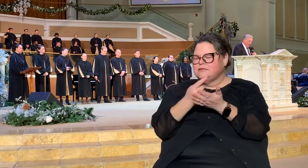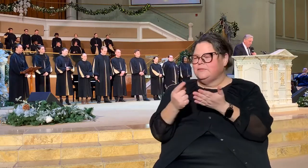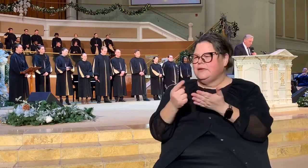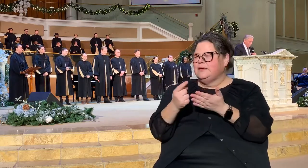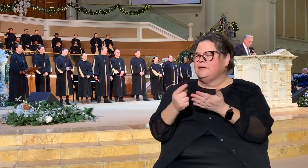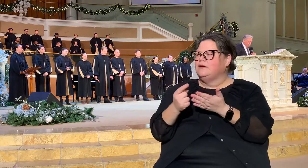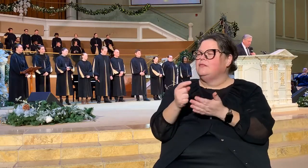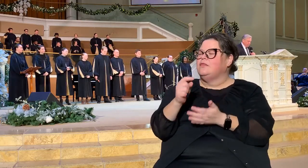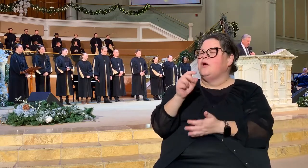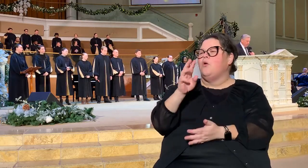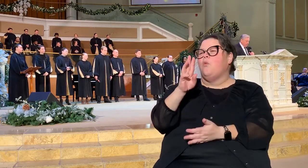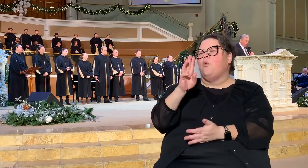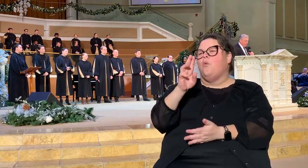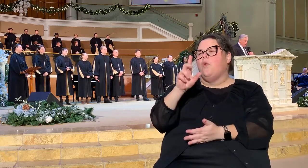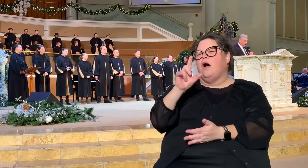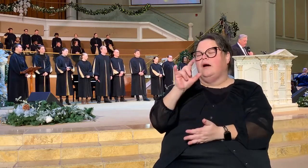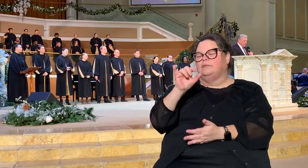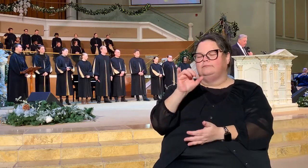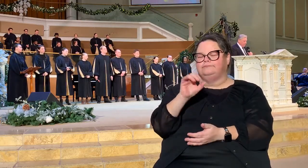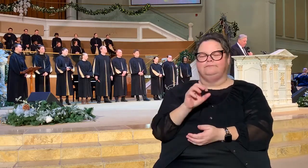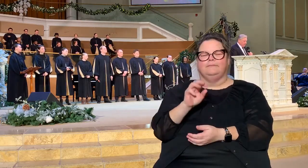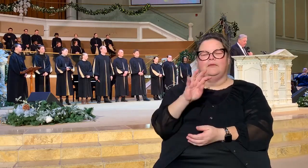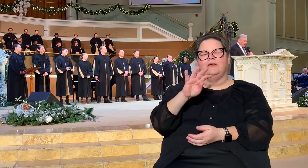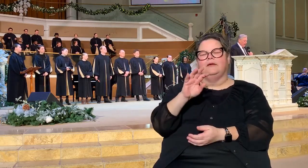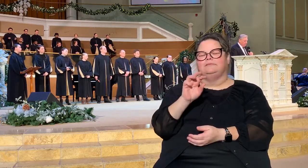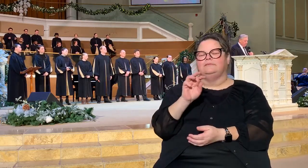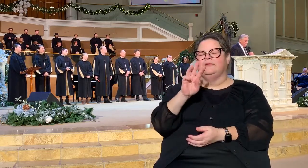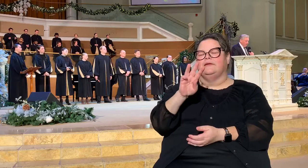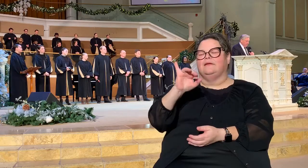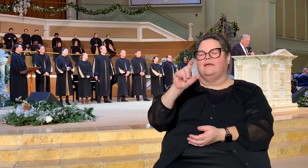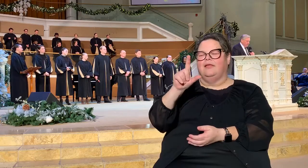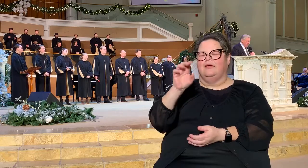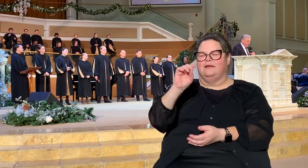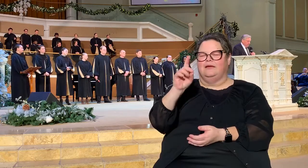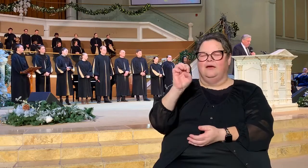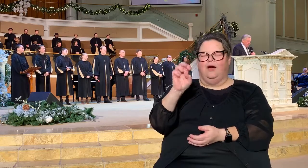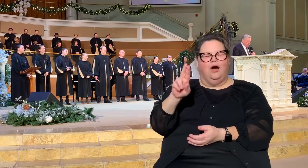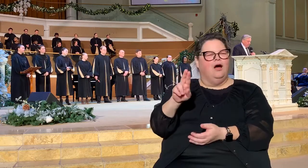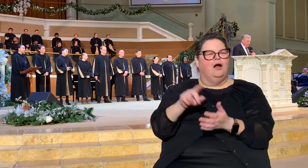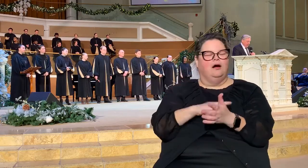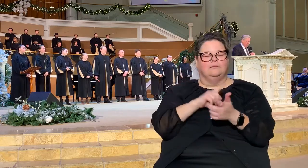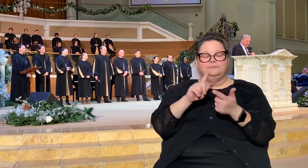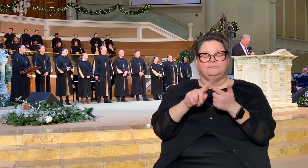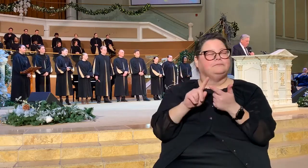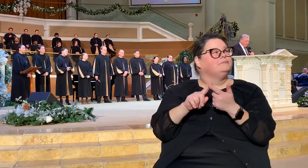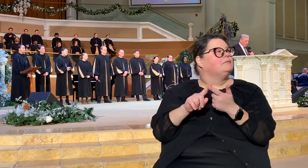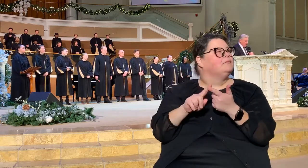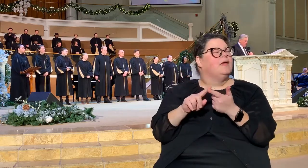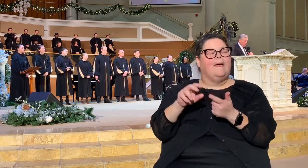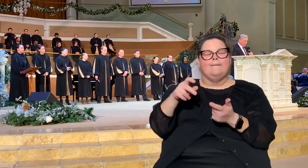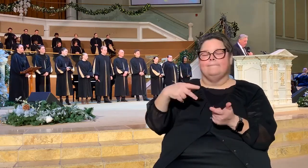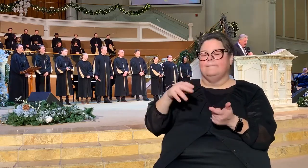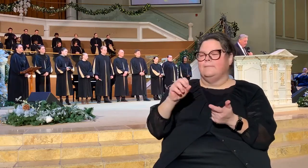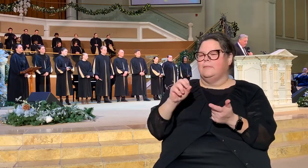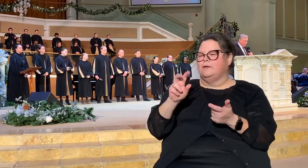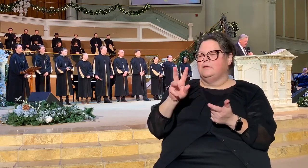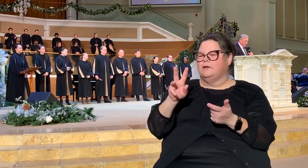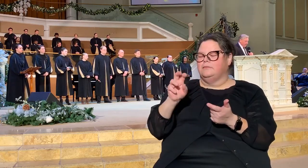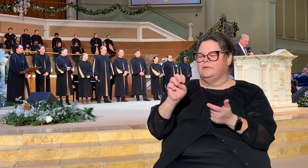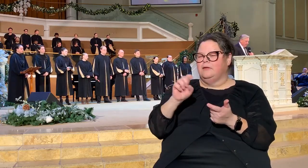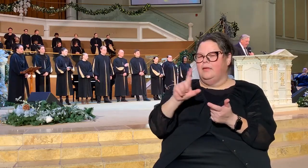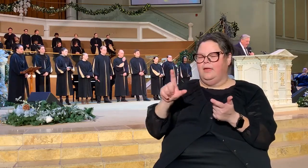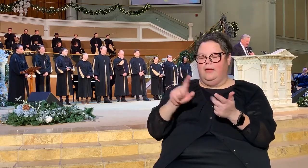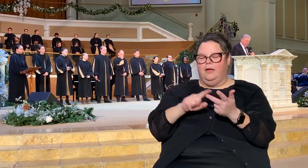Mariah Wilder, Brother Newt Newton, Peter Albuleman, Meshach Powell, Juliana